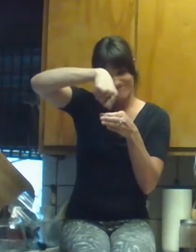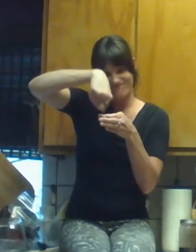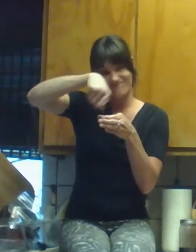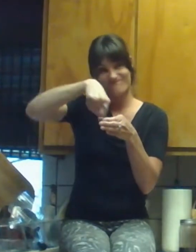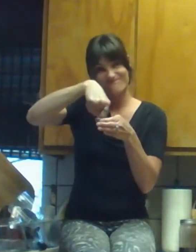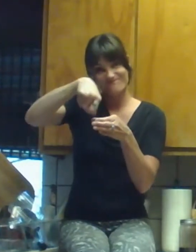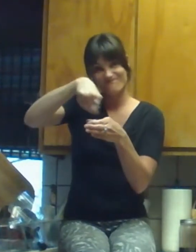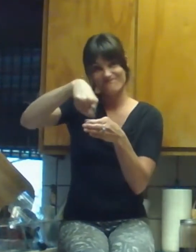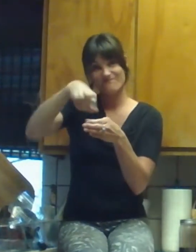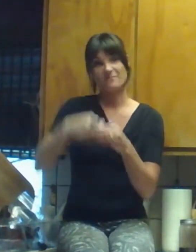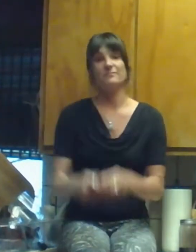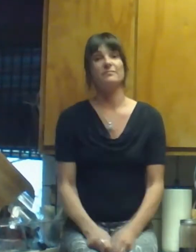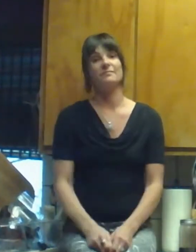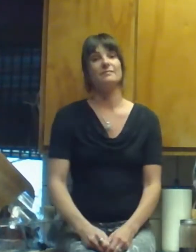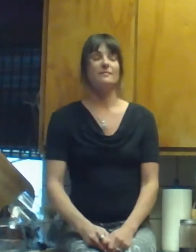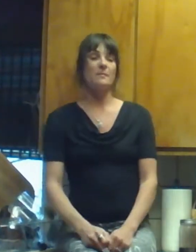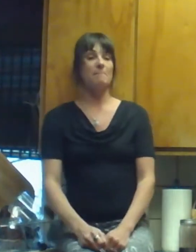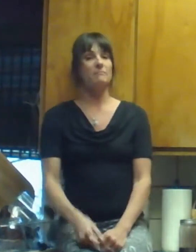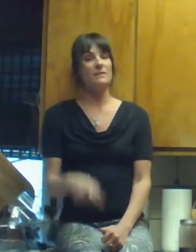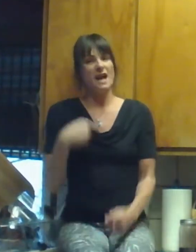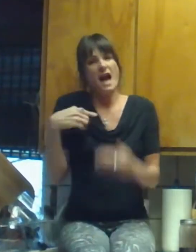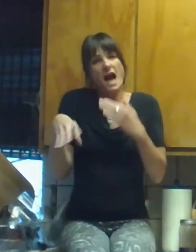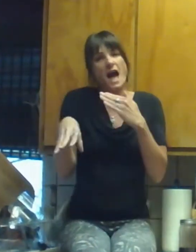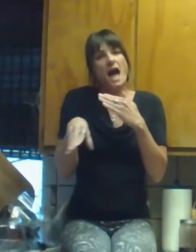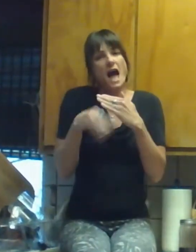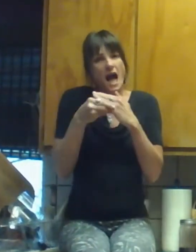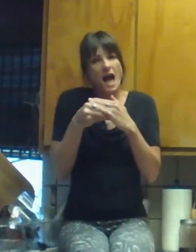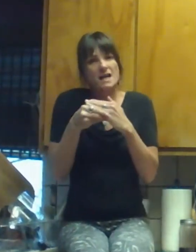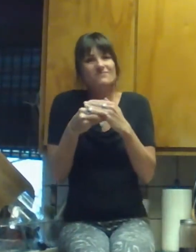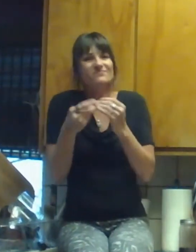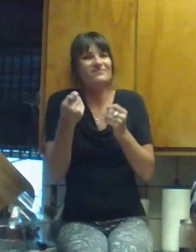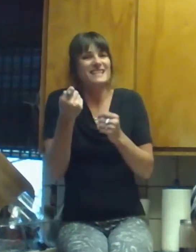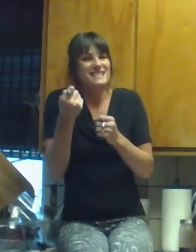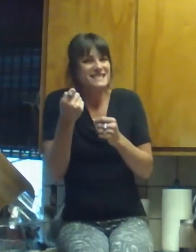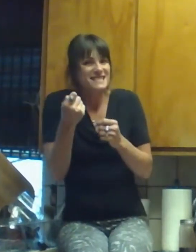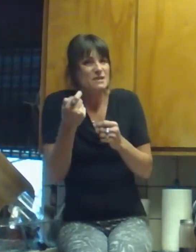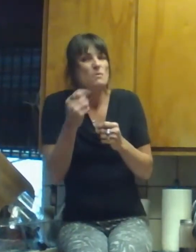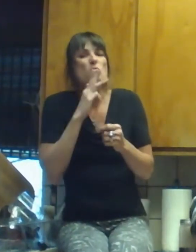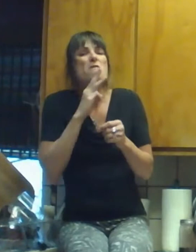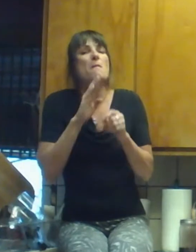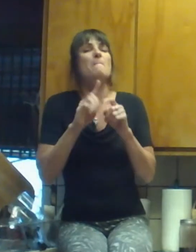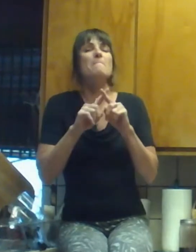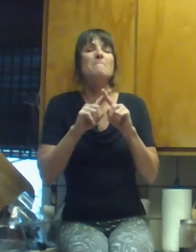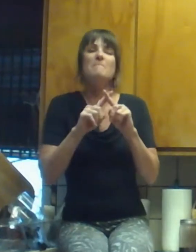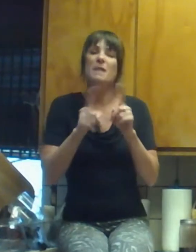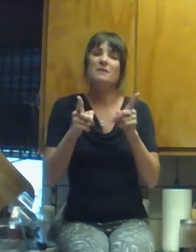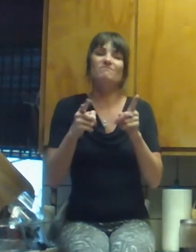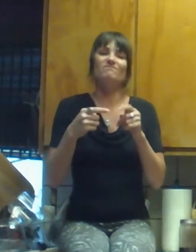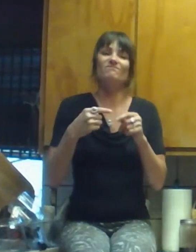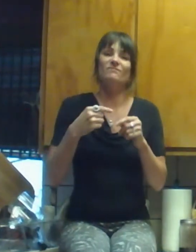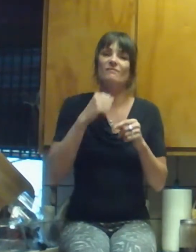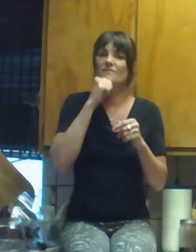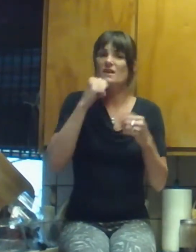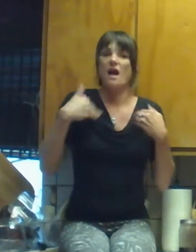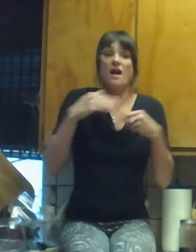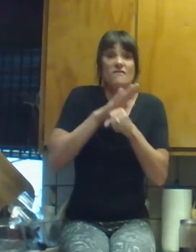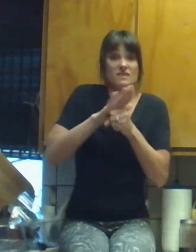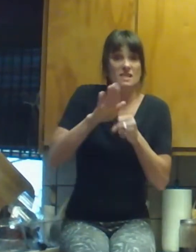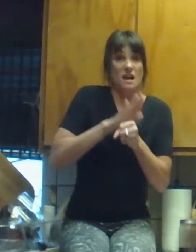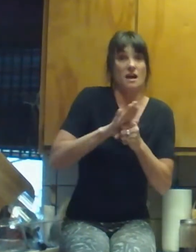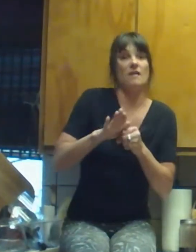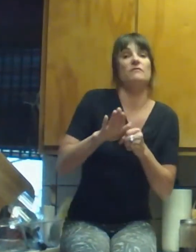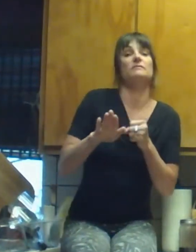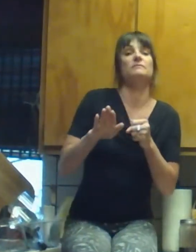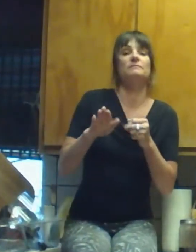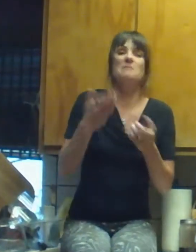So, I added just enough water, but this doesn't seem to be enough. When you're starting out, maybe you want more than